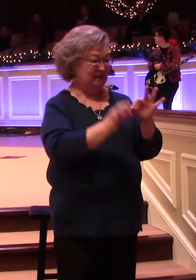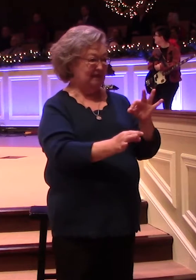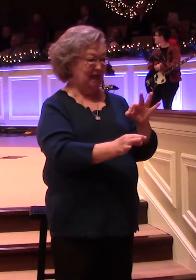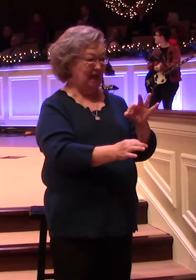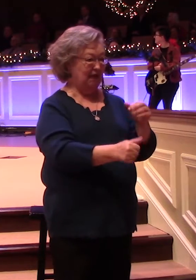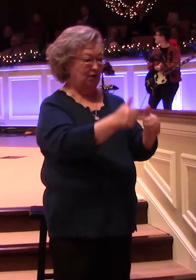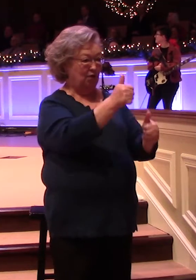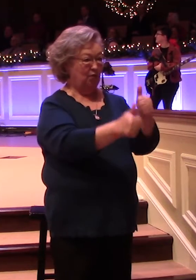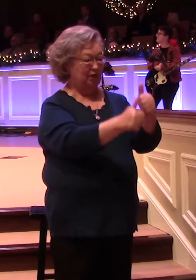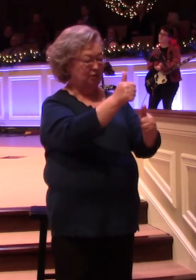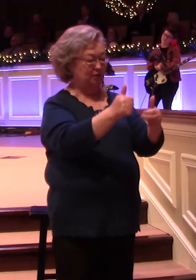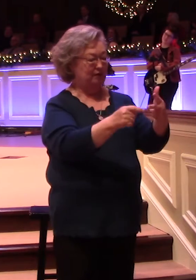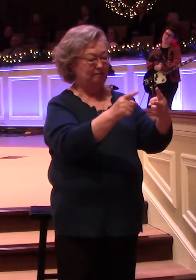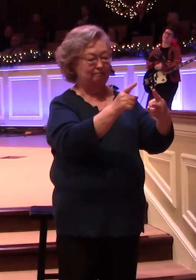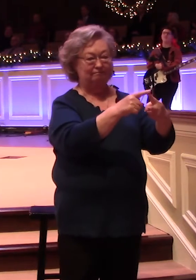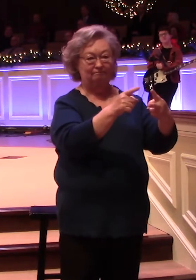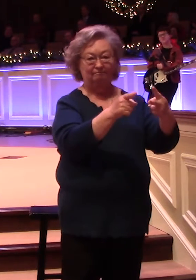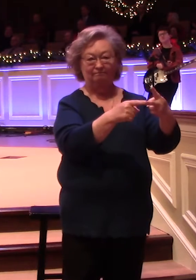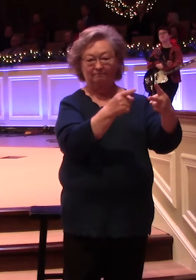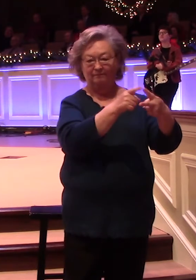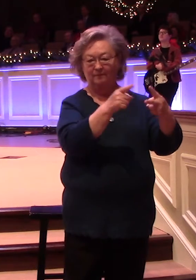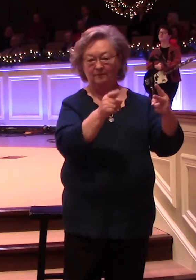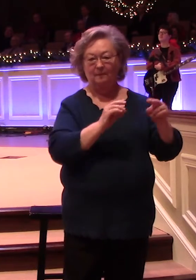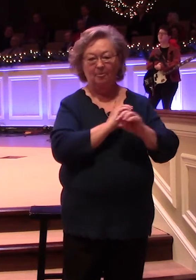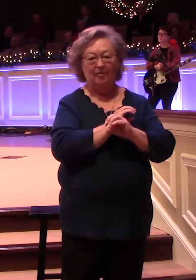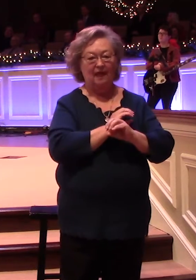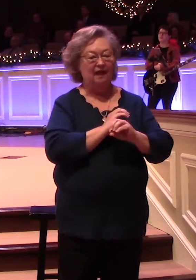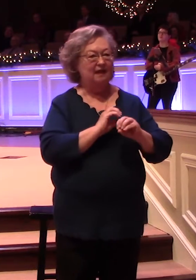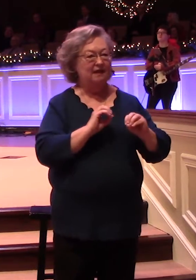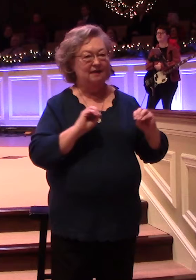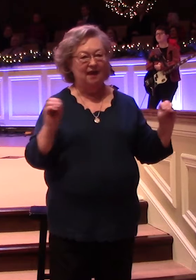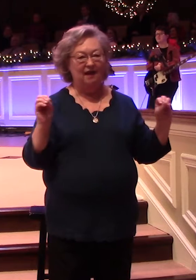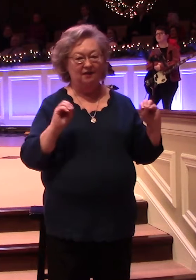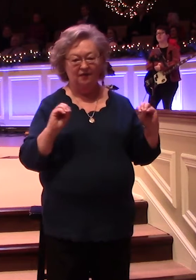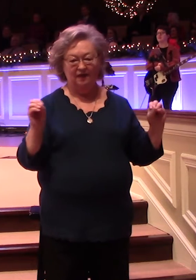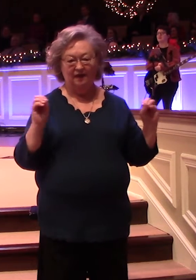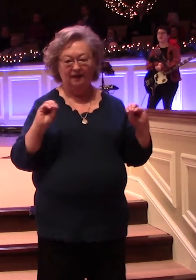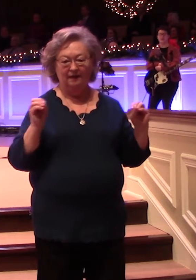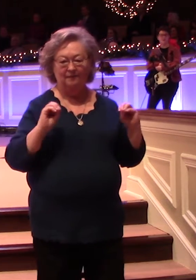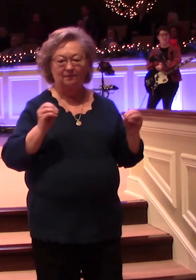days. Nothing's quite as